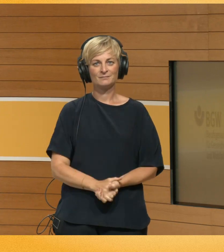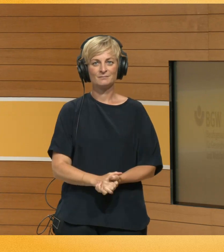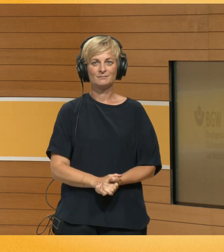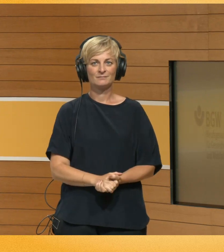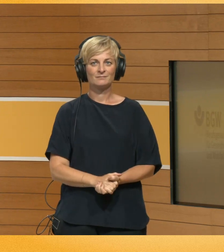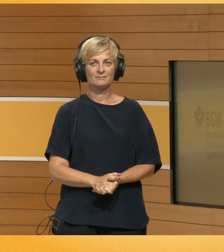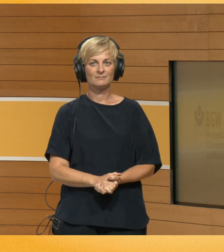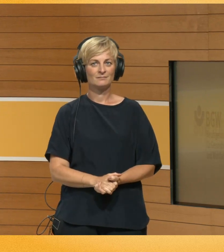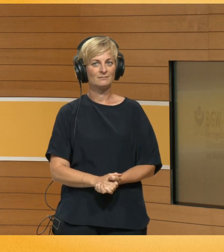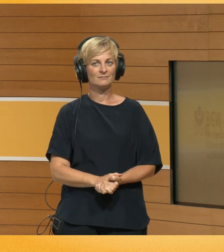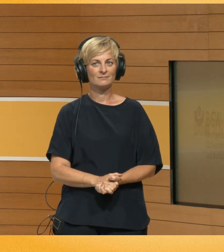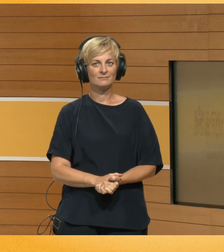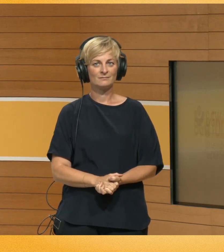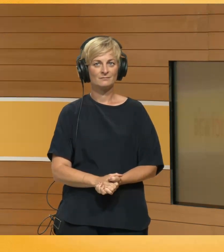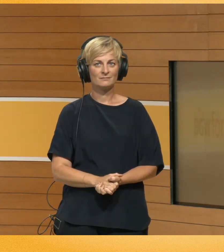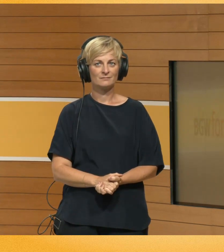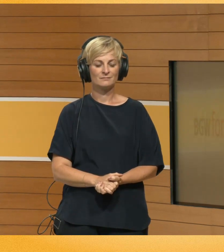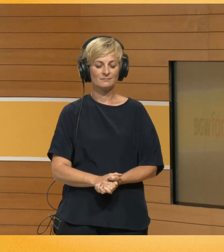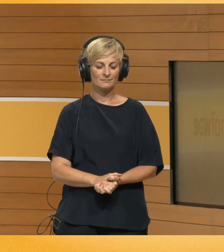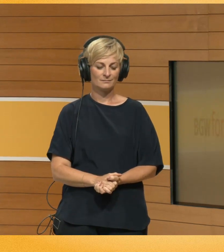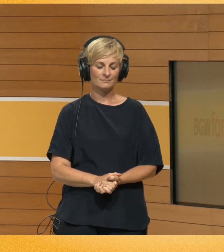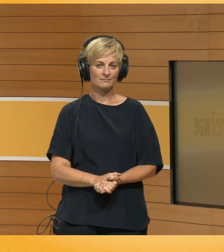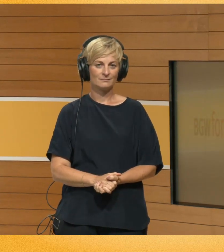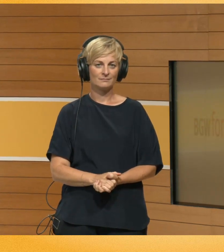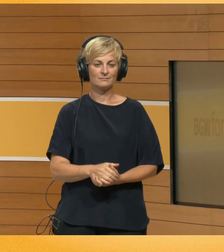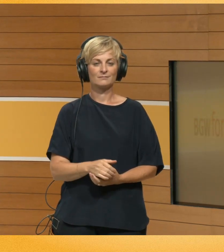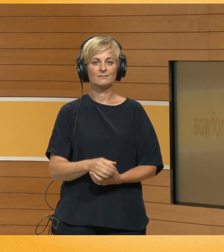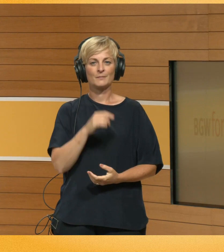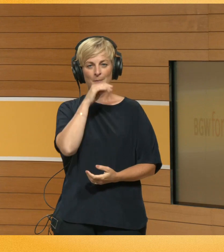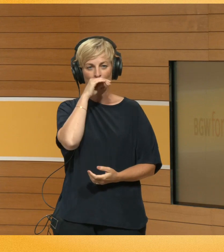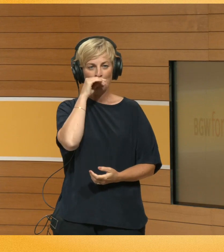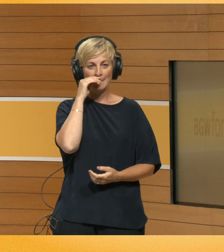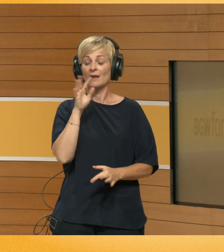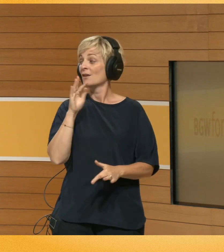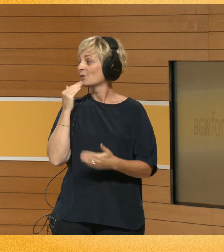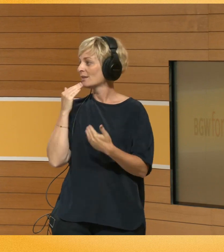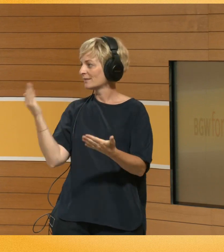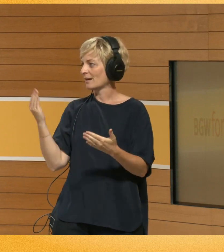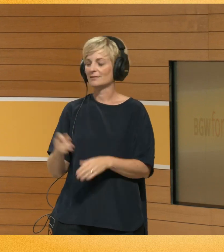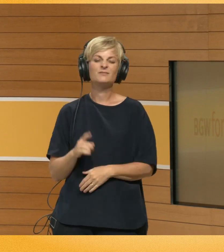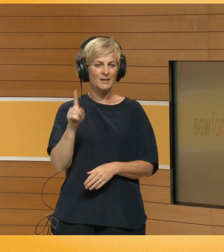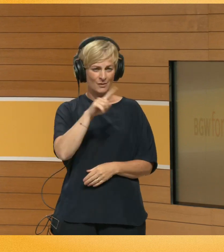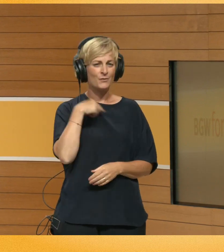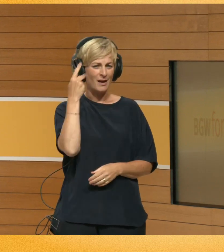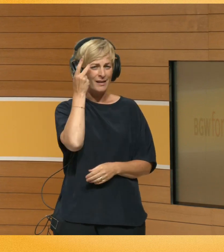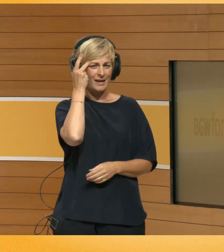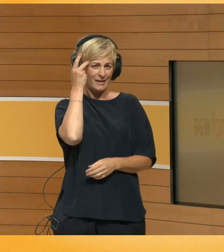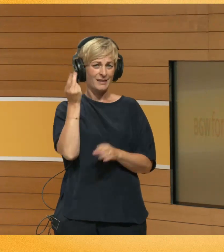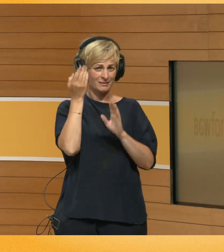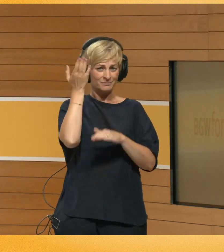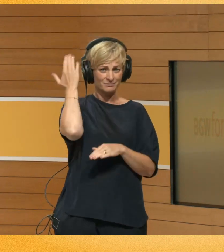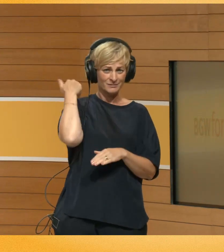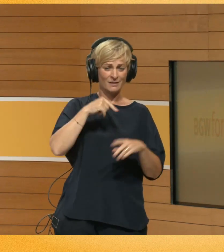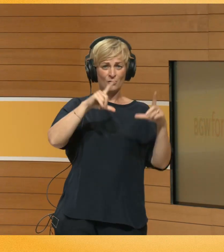Thank you so much, Acran. I think we all remember the pictures of the trucks that had to be hired, especially in the